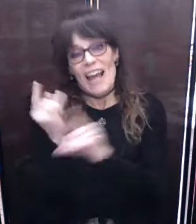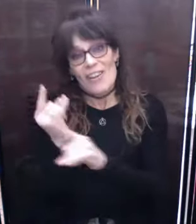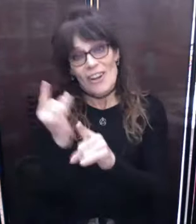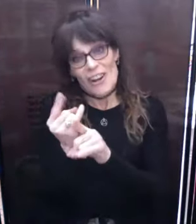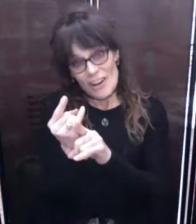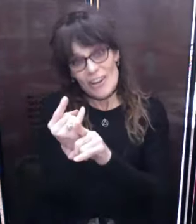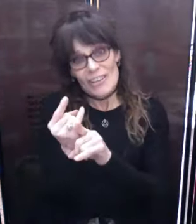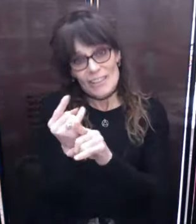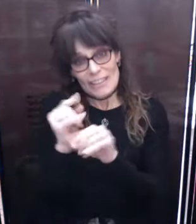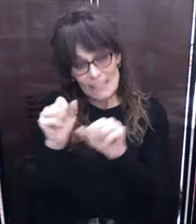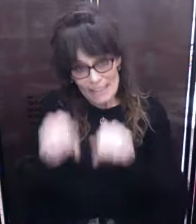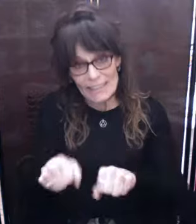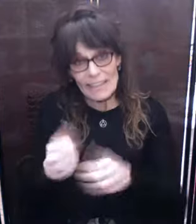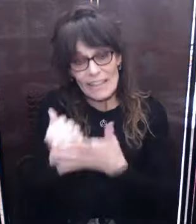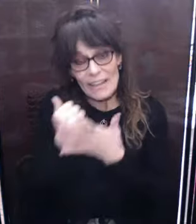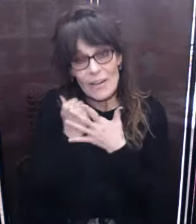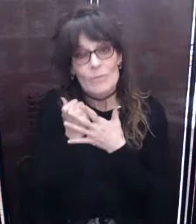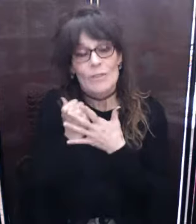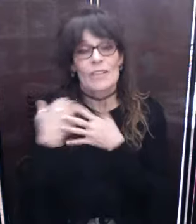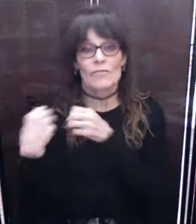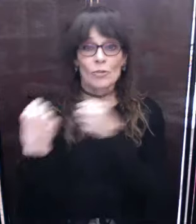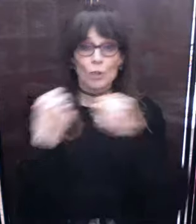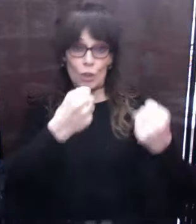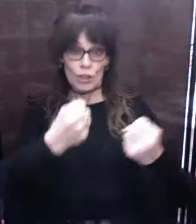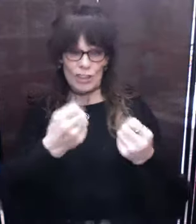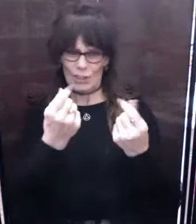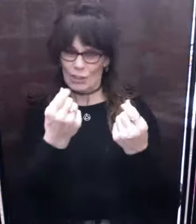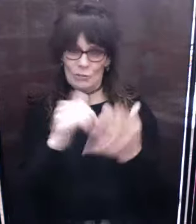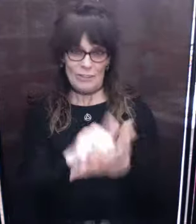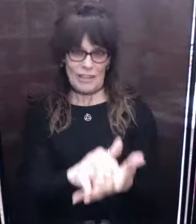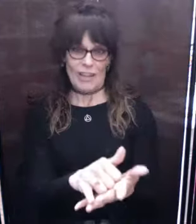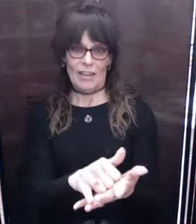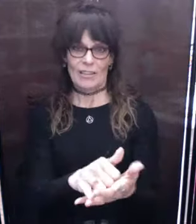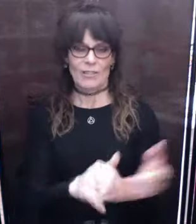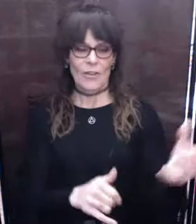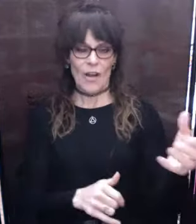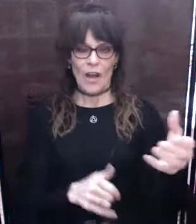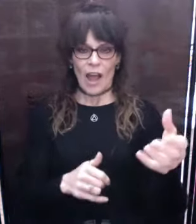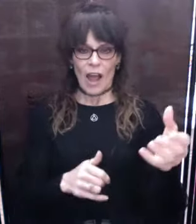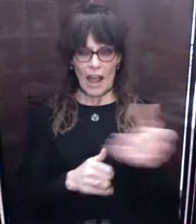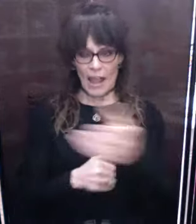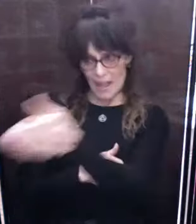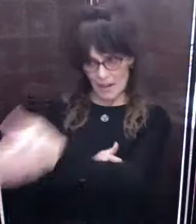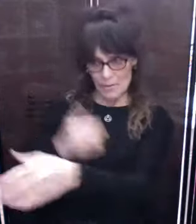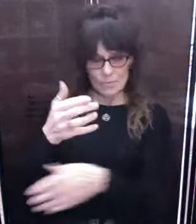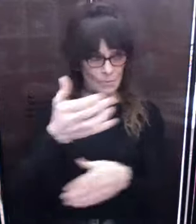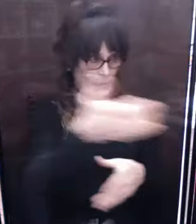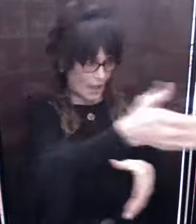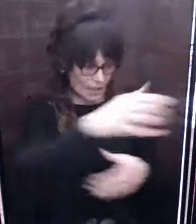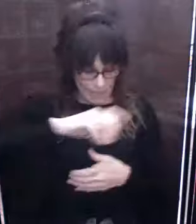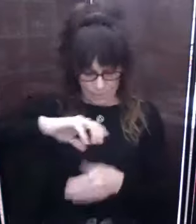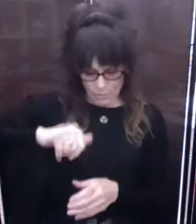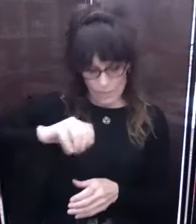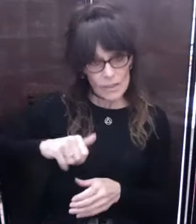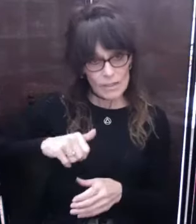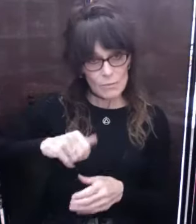thing. And I handed him the bottle back, and he put the cap on it, and he put it back in his bag, and